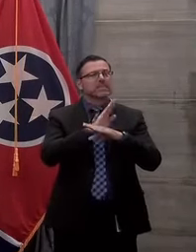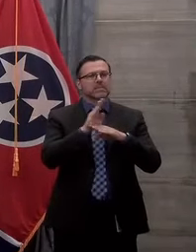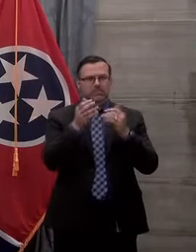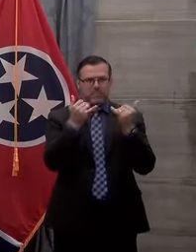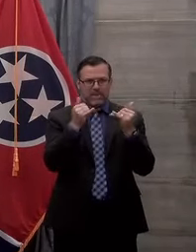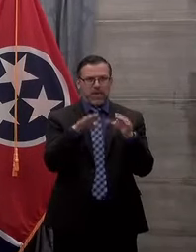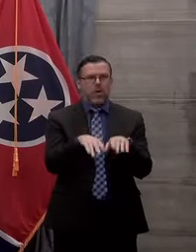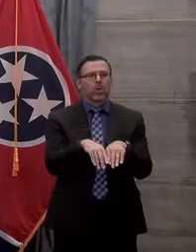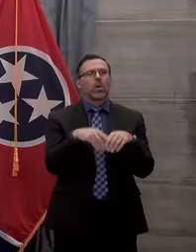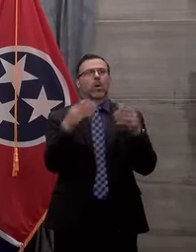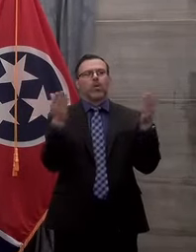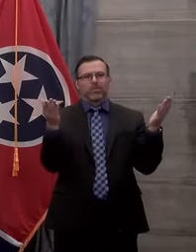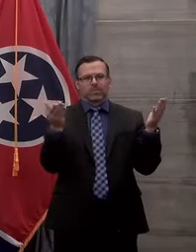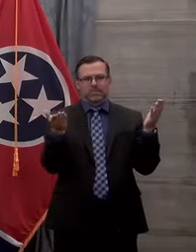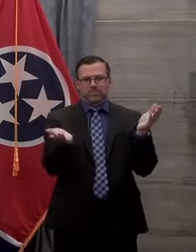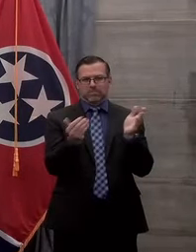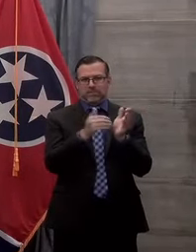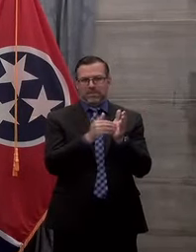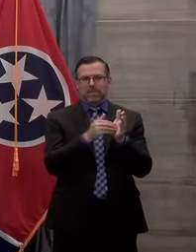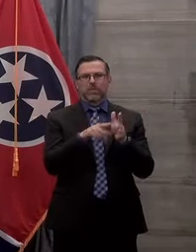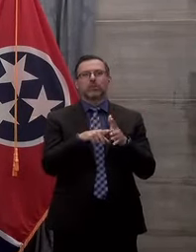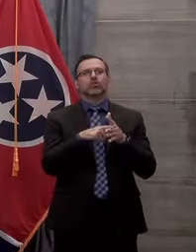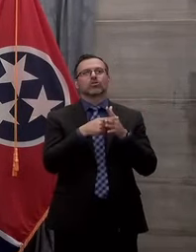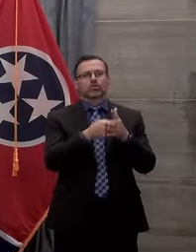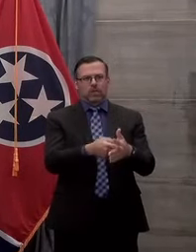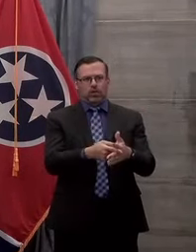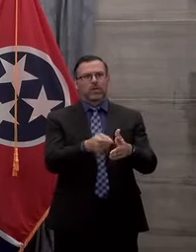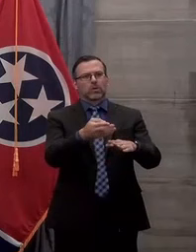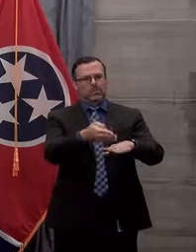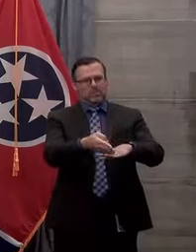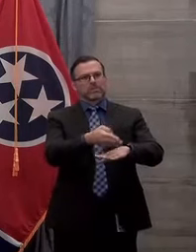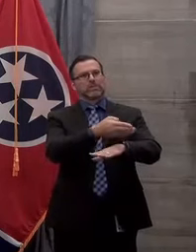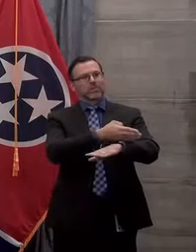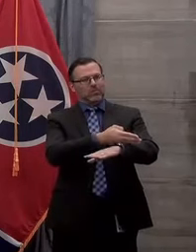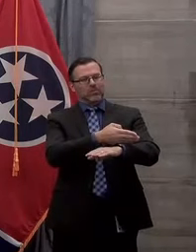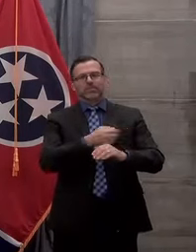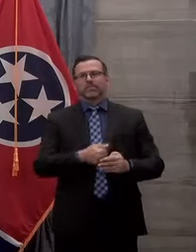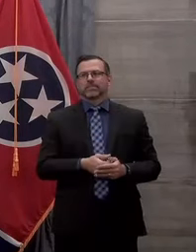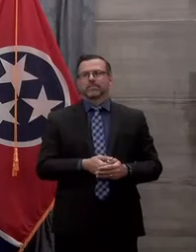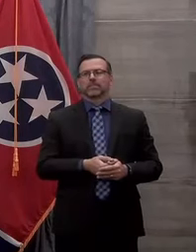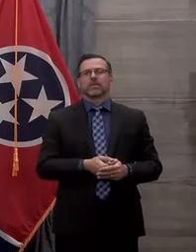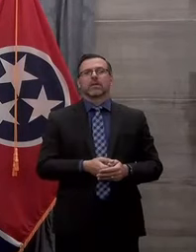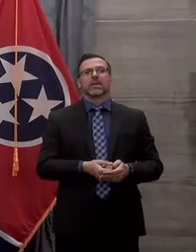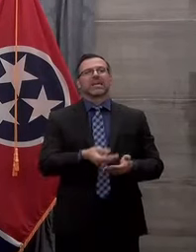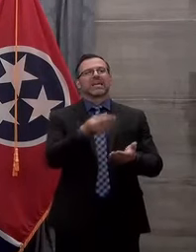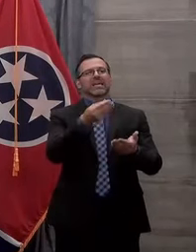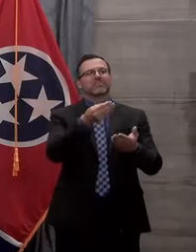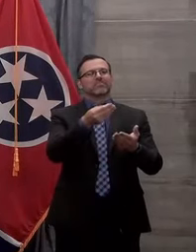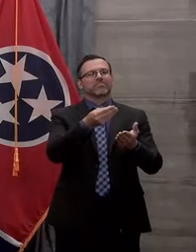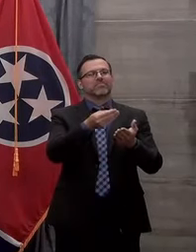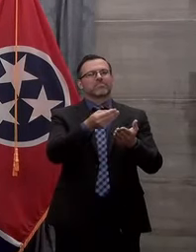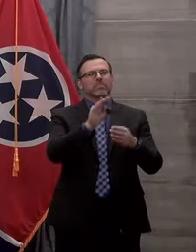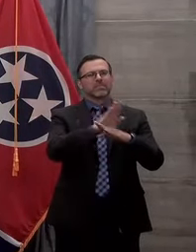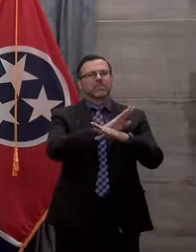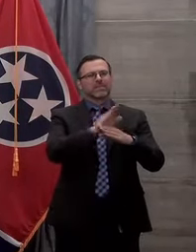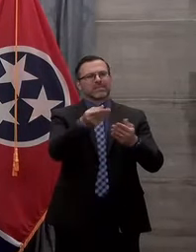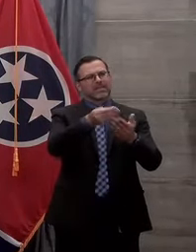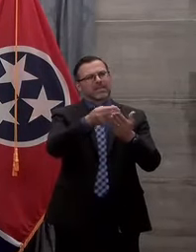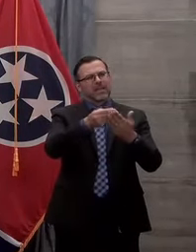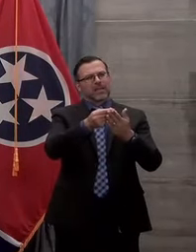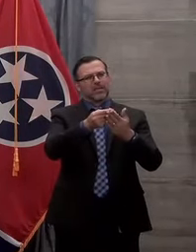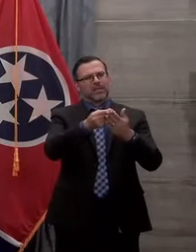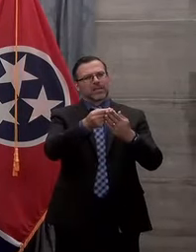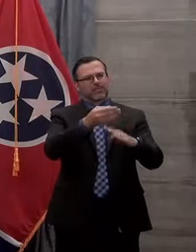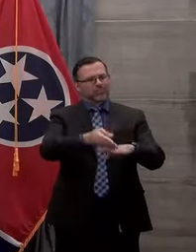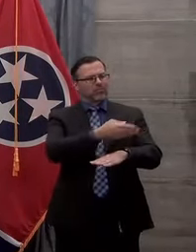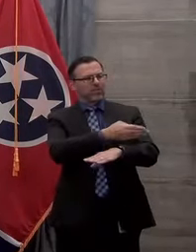is beginning to recover. And our economic recovery group has been